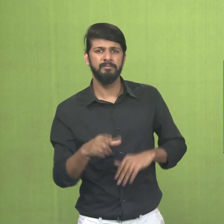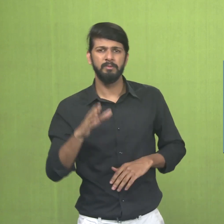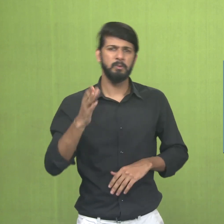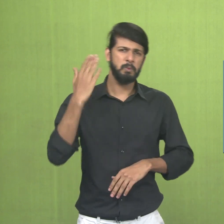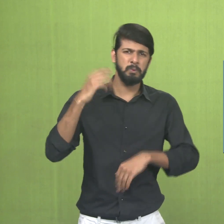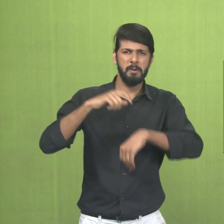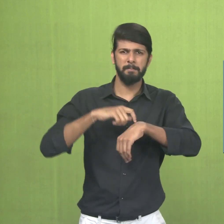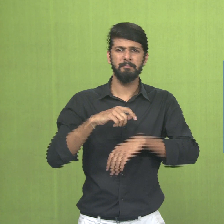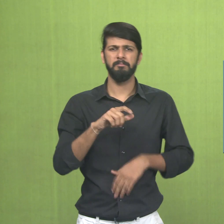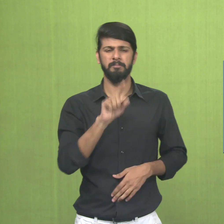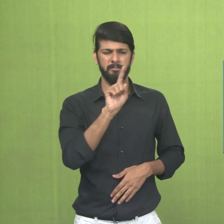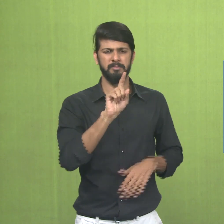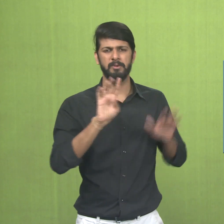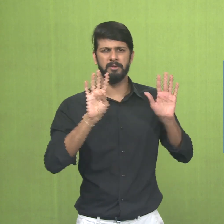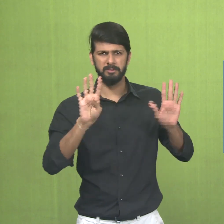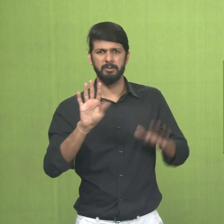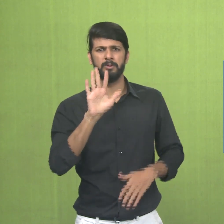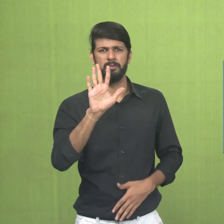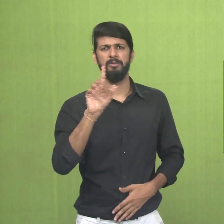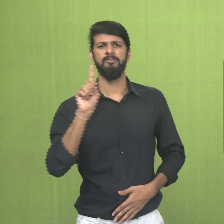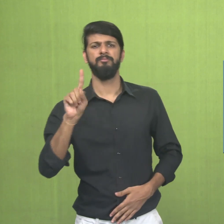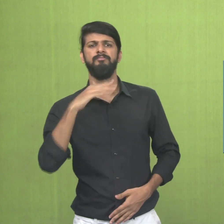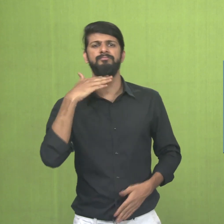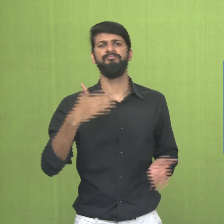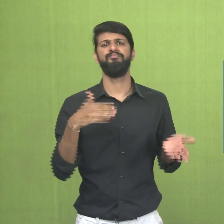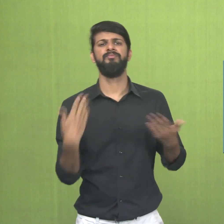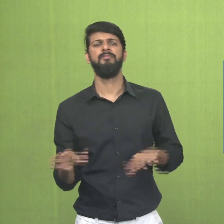Abanindranath Tagore died in the year 1951.